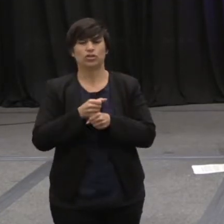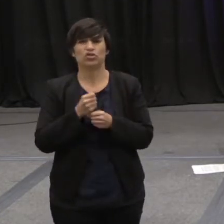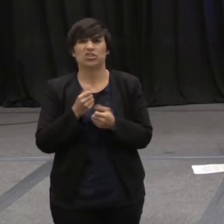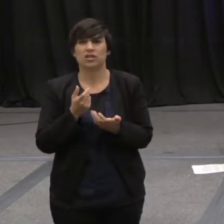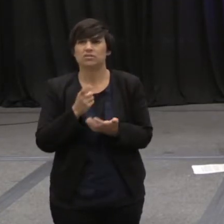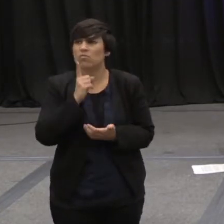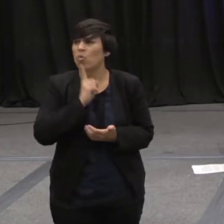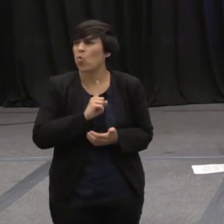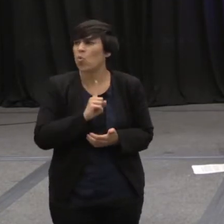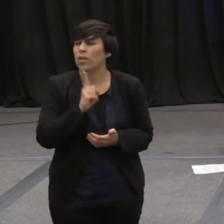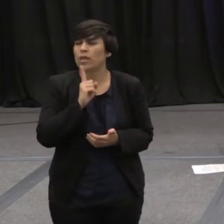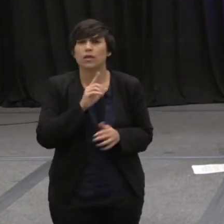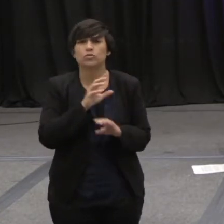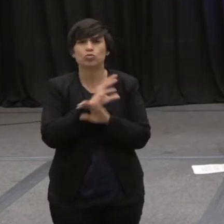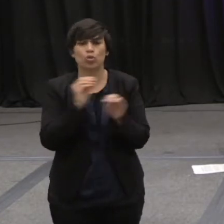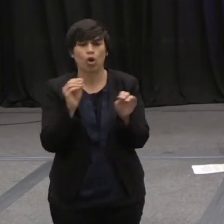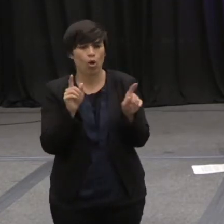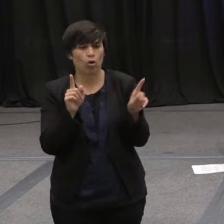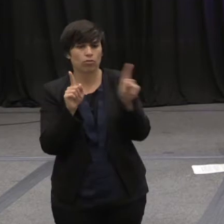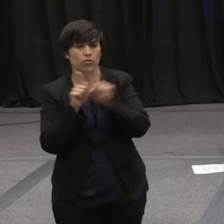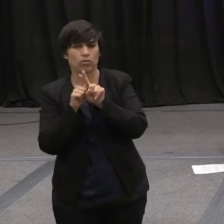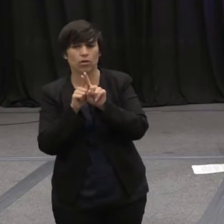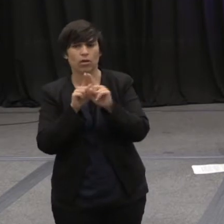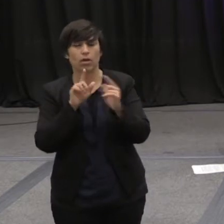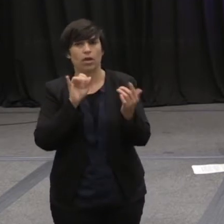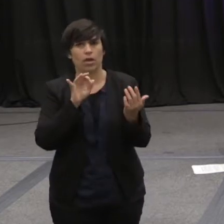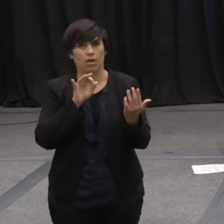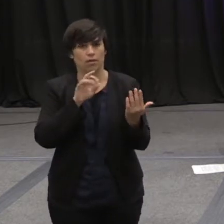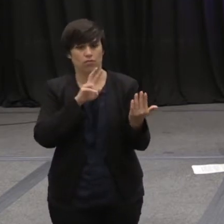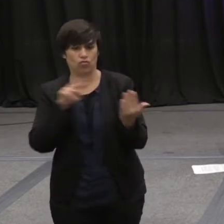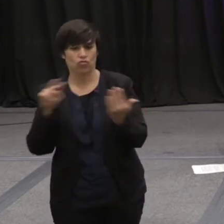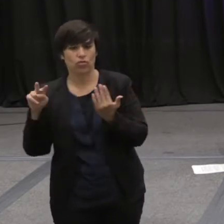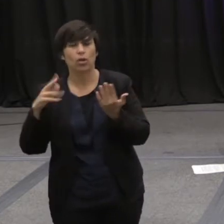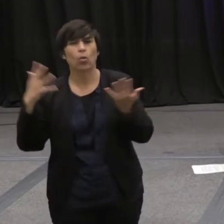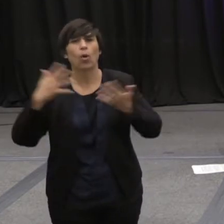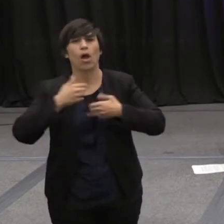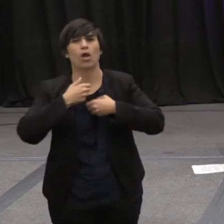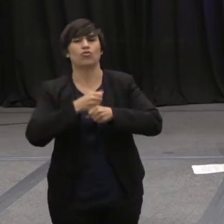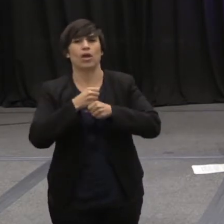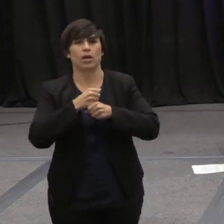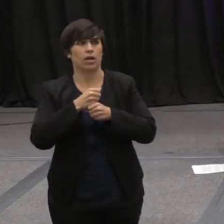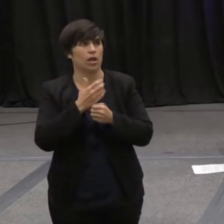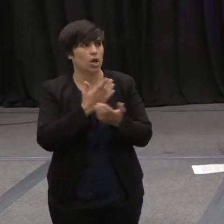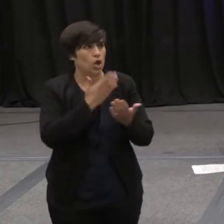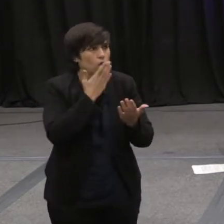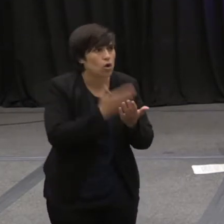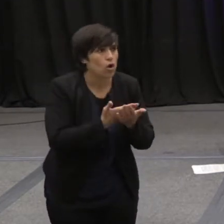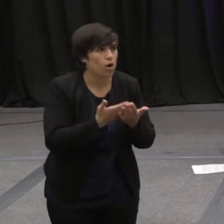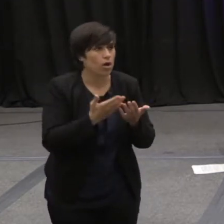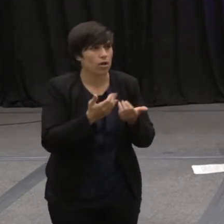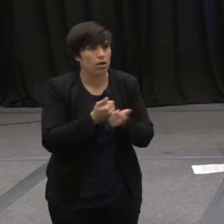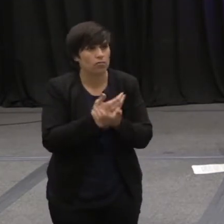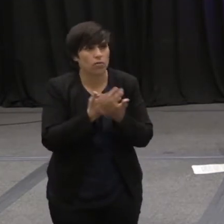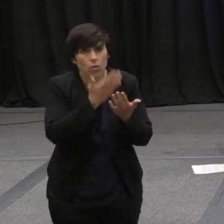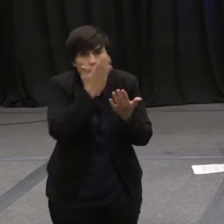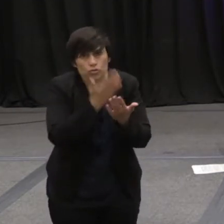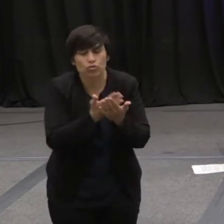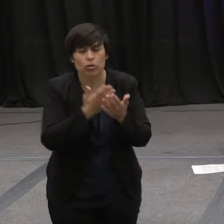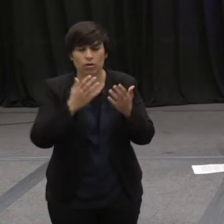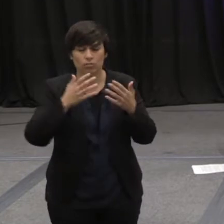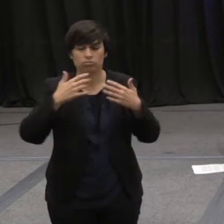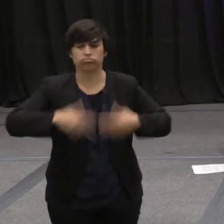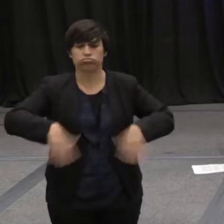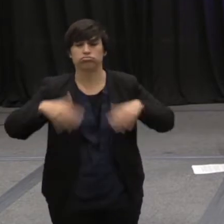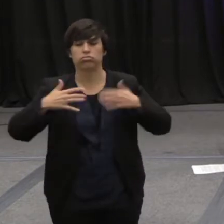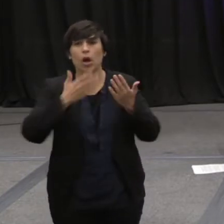companionship. The first thing, again, if we go back to that myth, and read the, you know, things that are created, they were good. Light was good. It was very